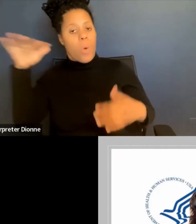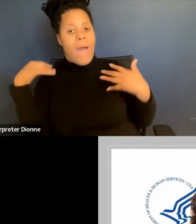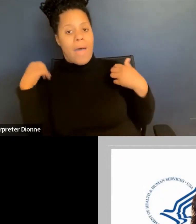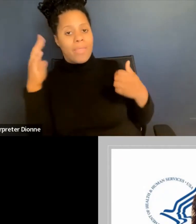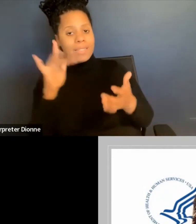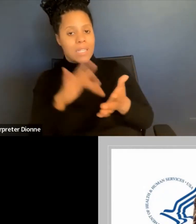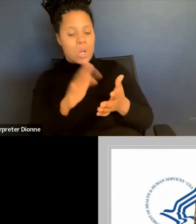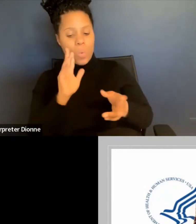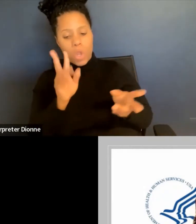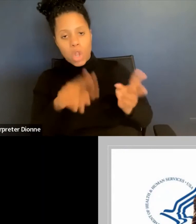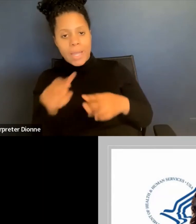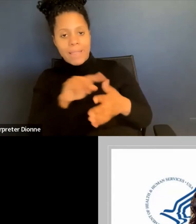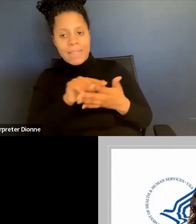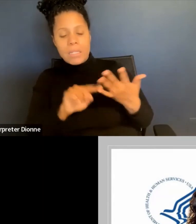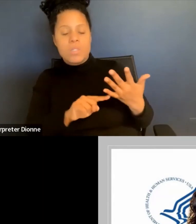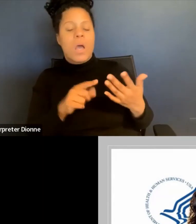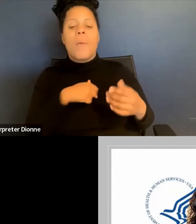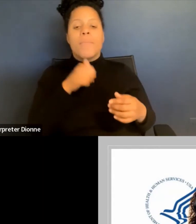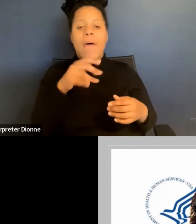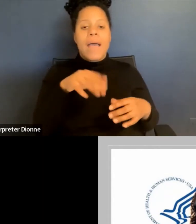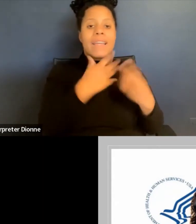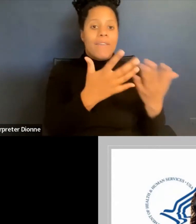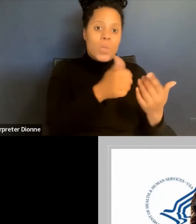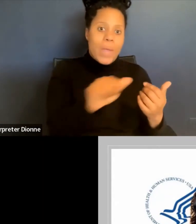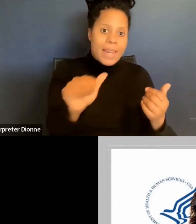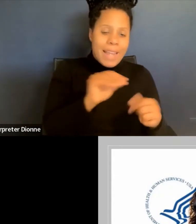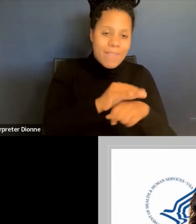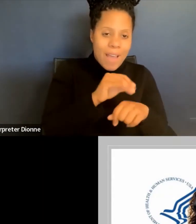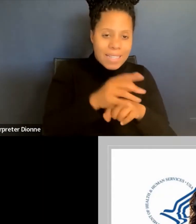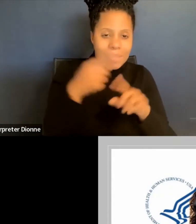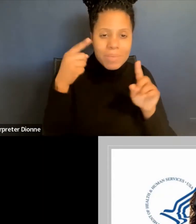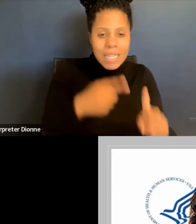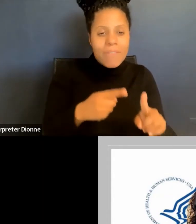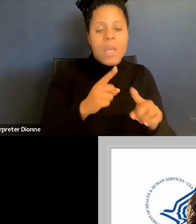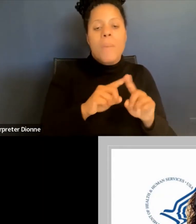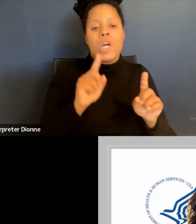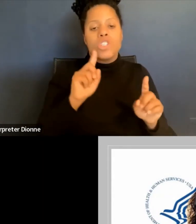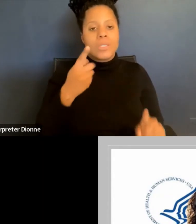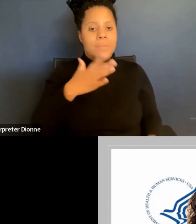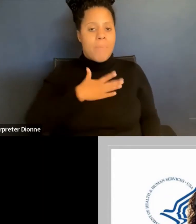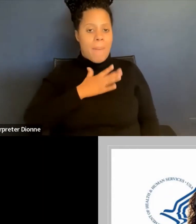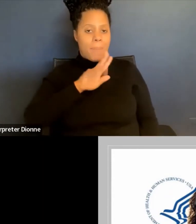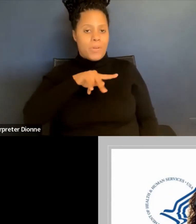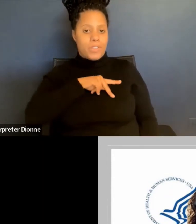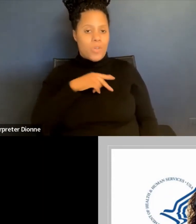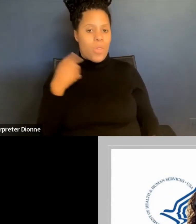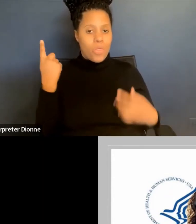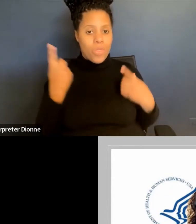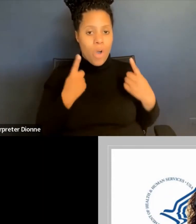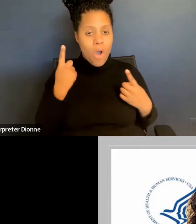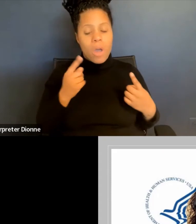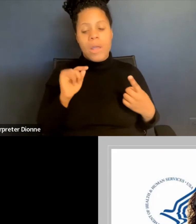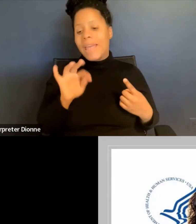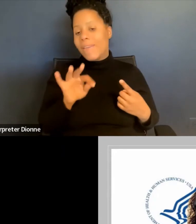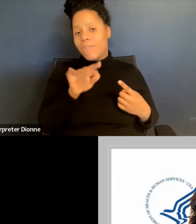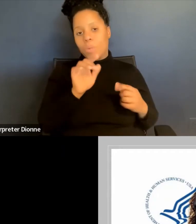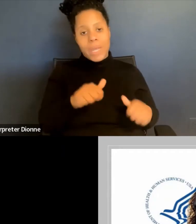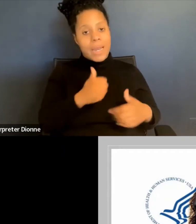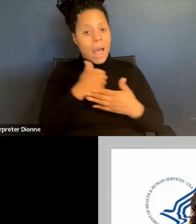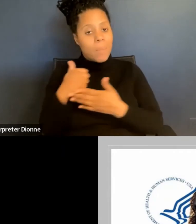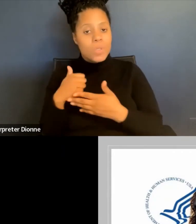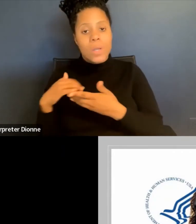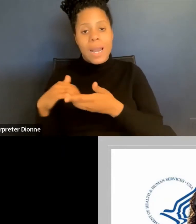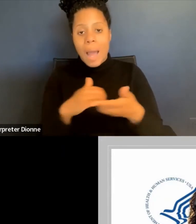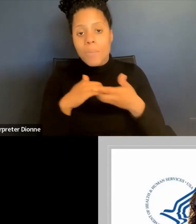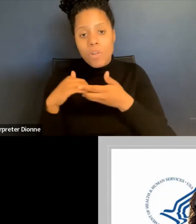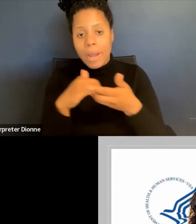providing any advice here, just personal thought. I think any way to help collaborate with